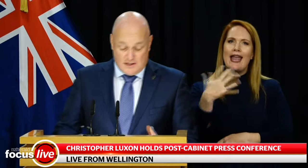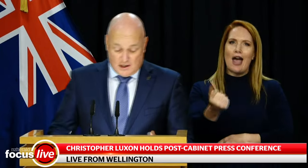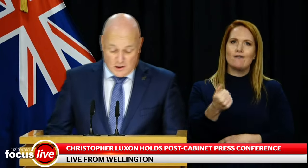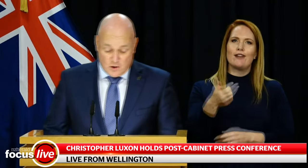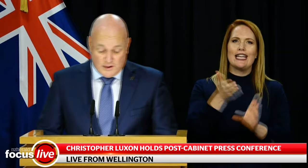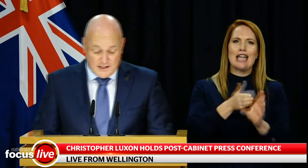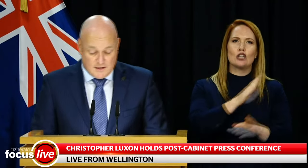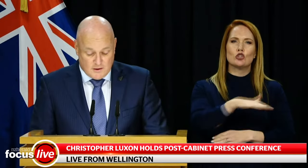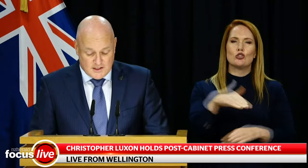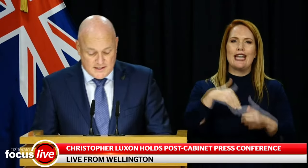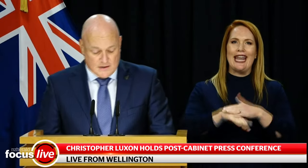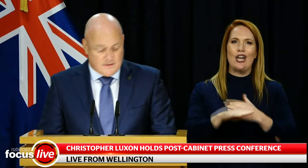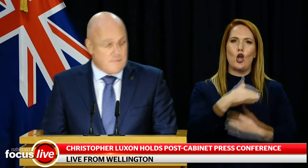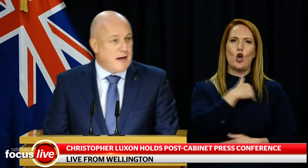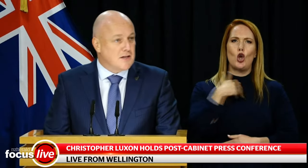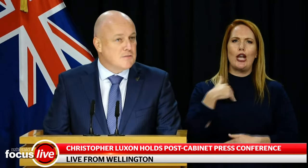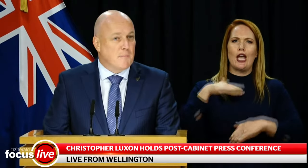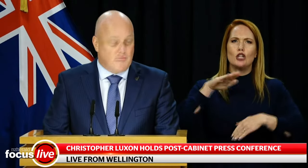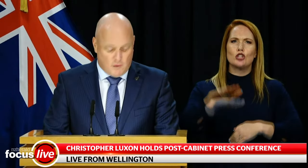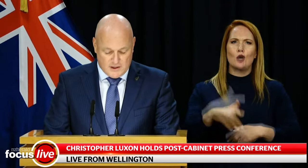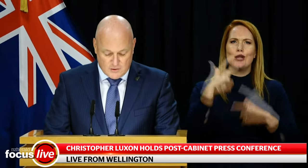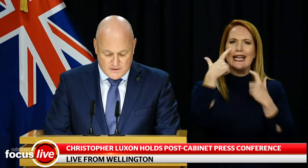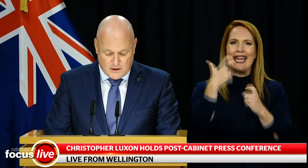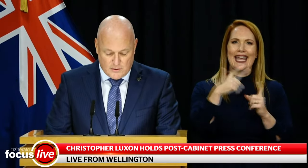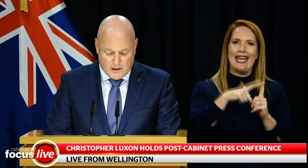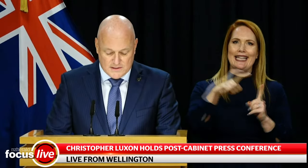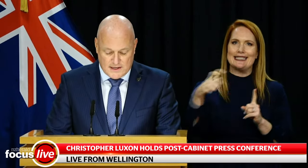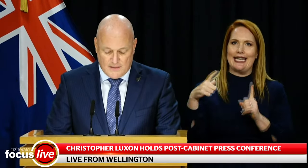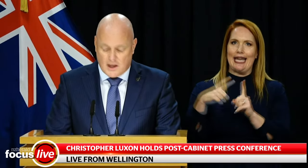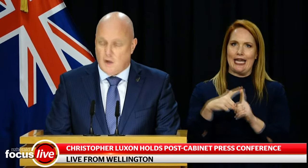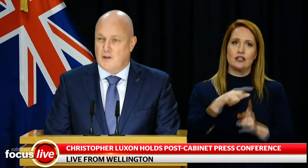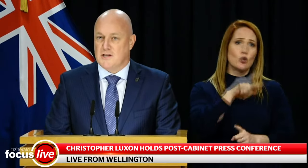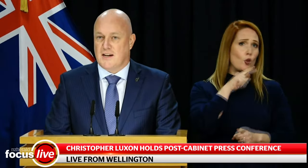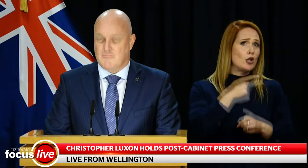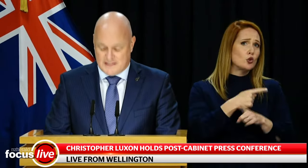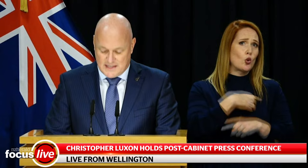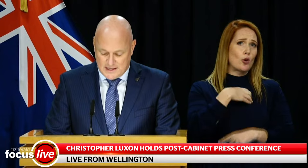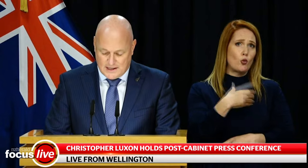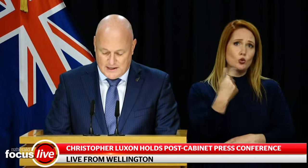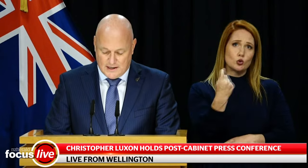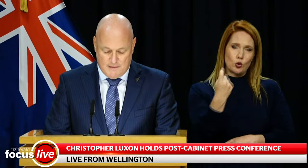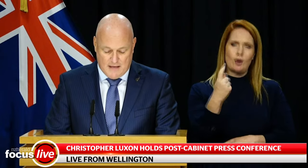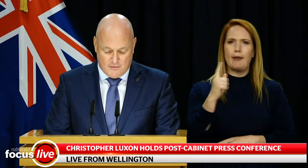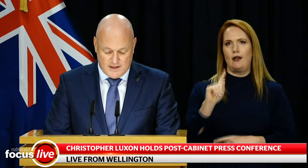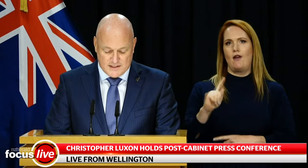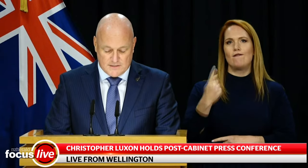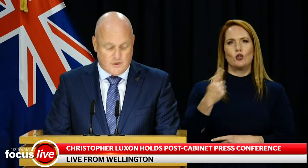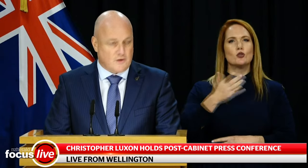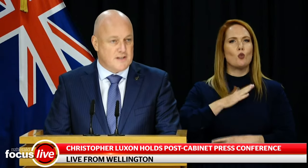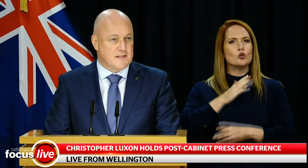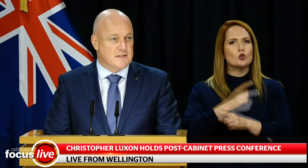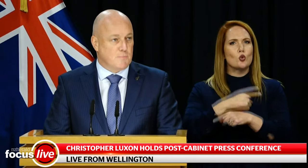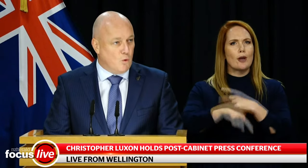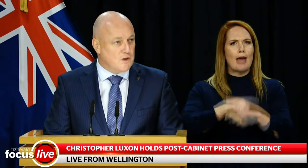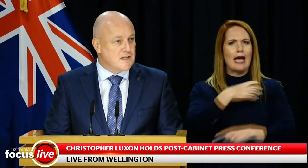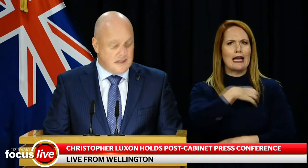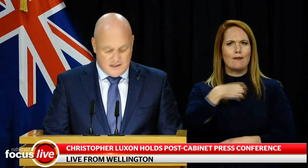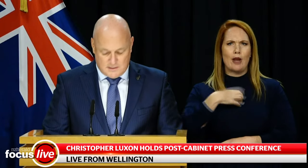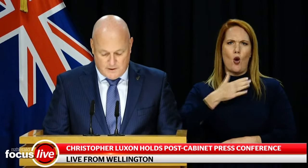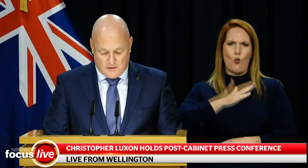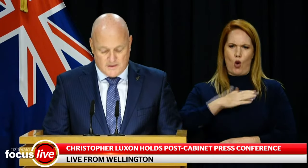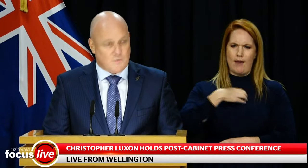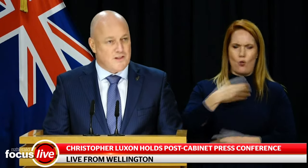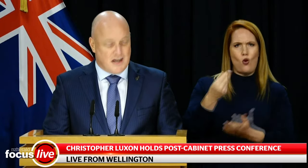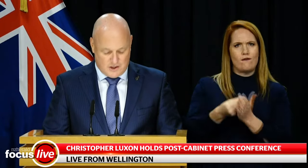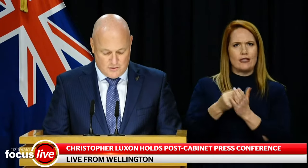hand over to Nicola shortly to give you the details of the package, but before I do so, I'll set out the Coalition Government's thinking about the reasons for increasing support